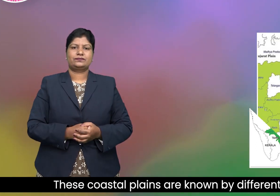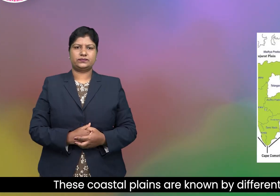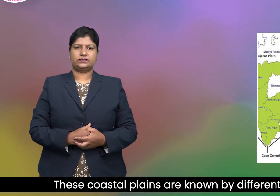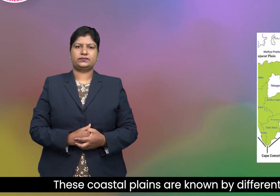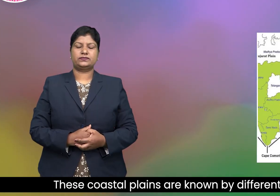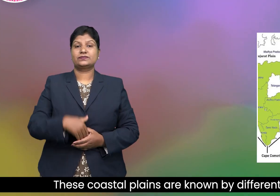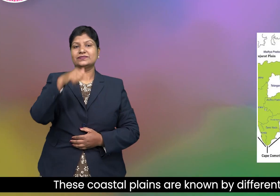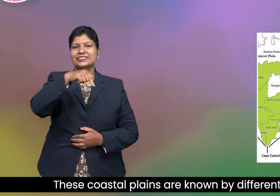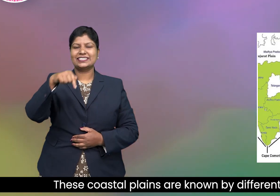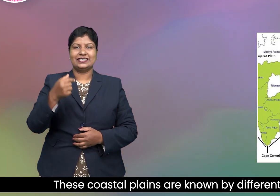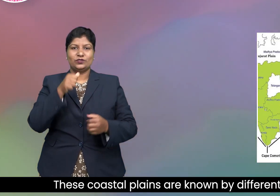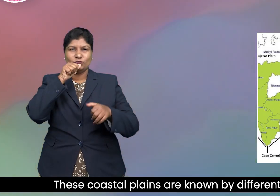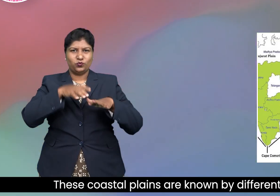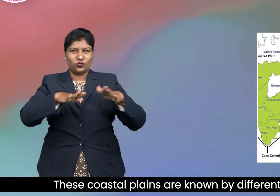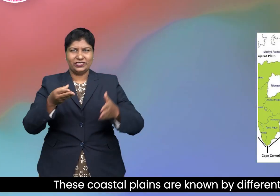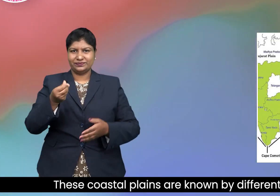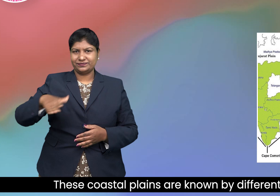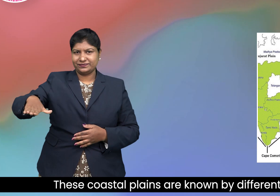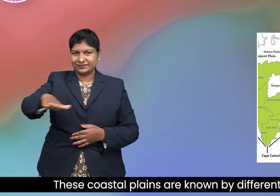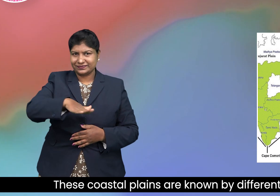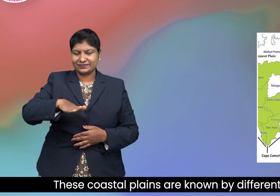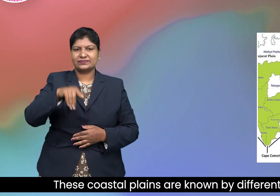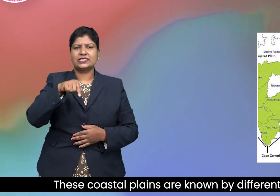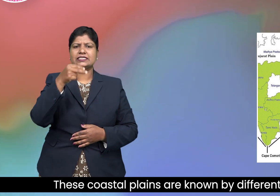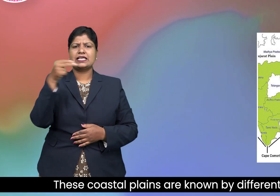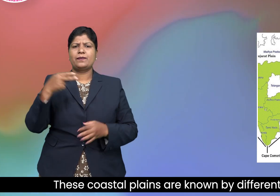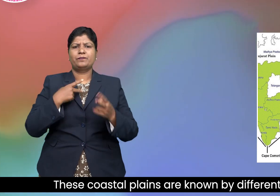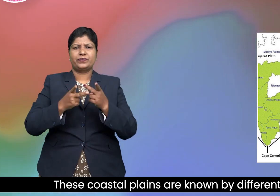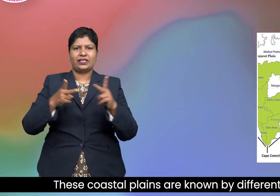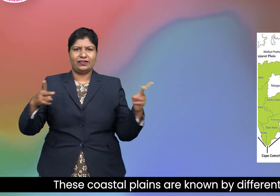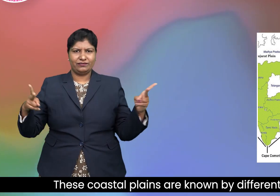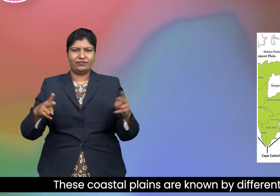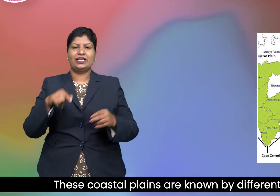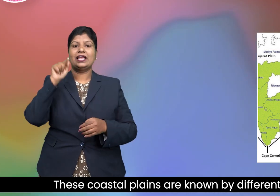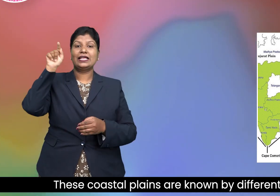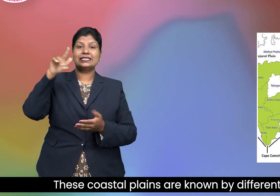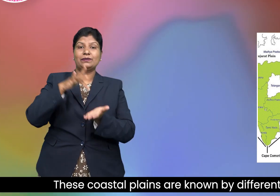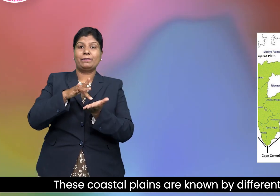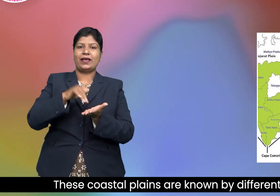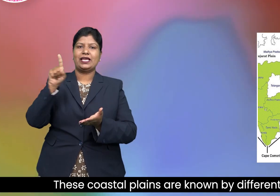these coastal plains are known by different names locally